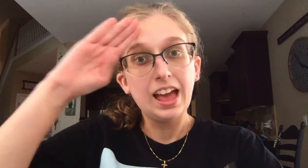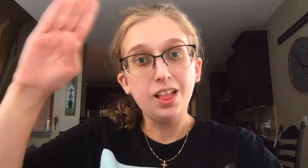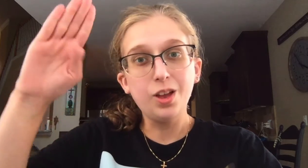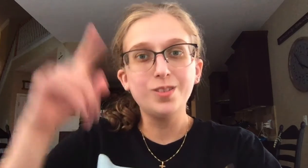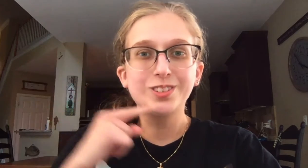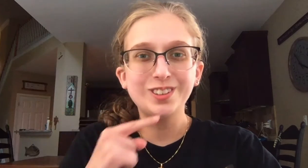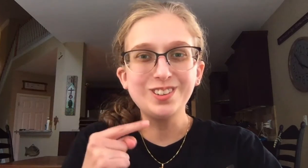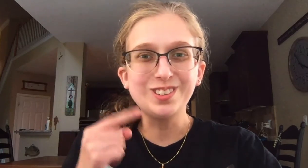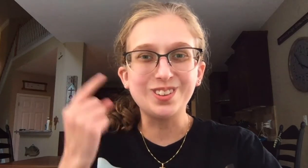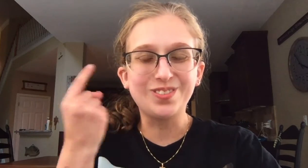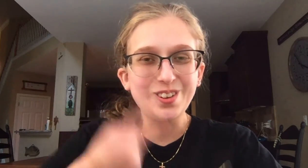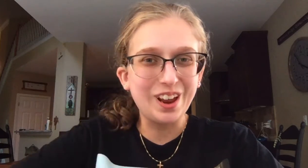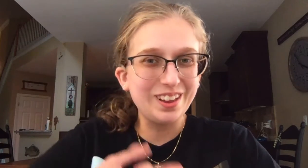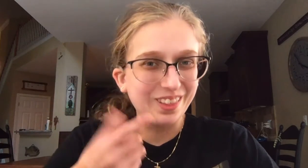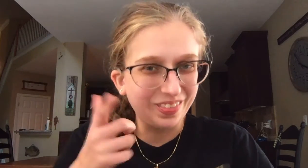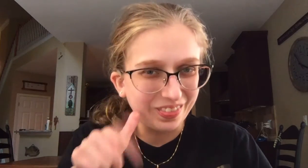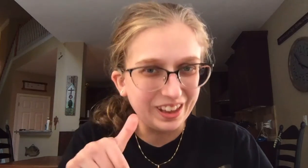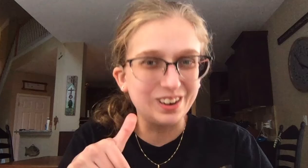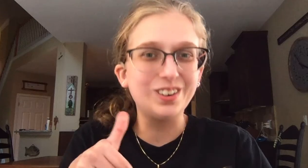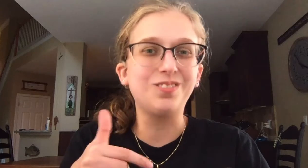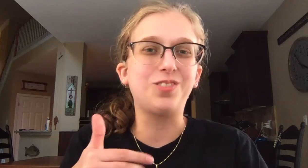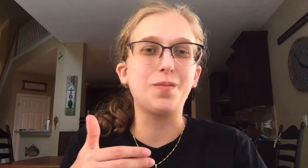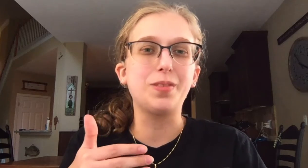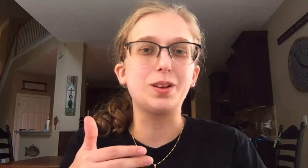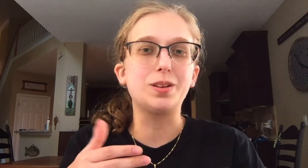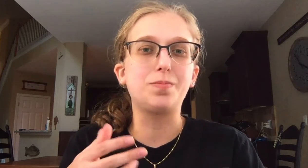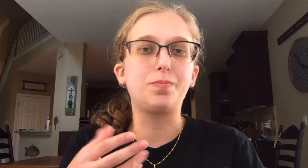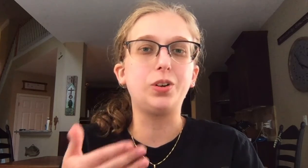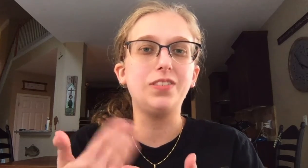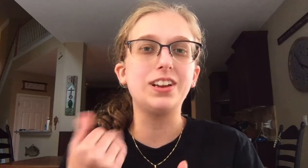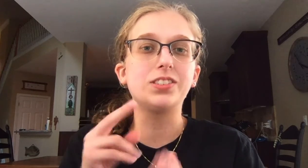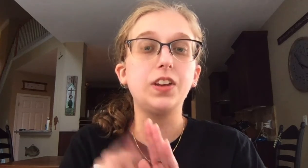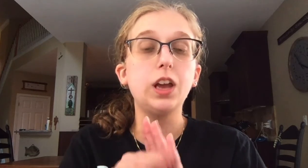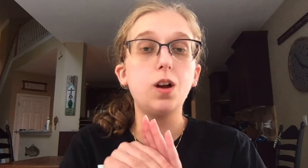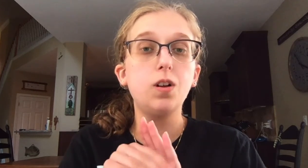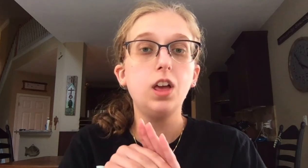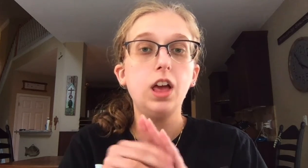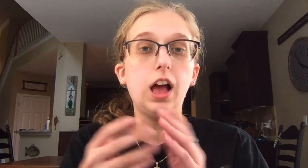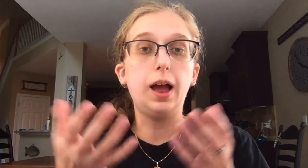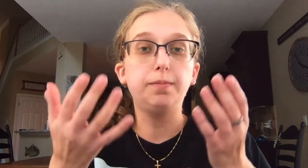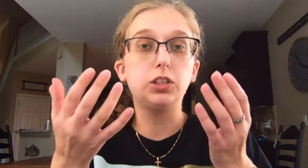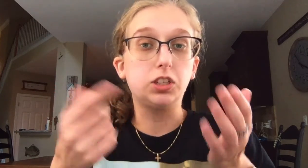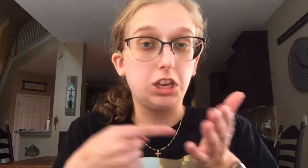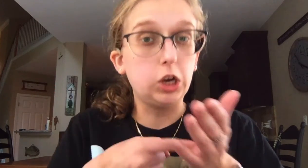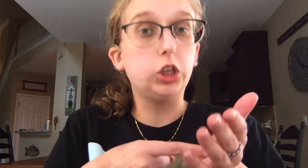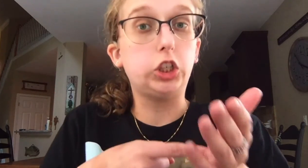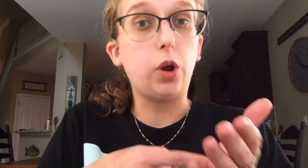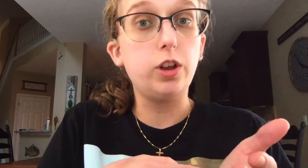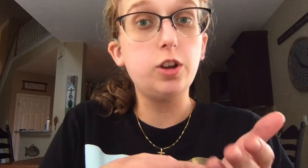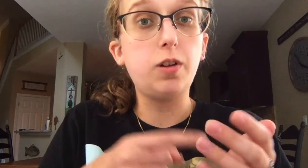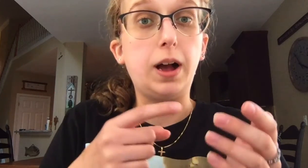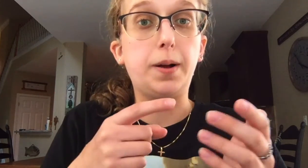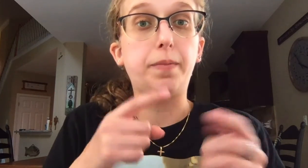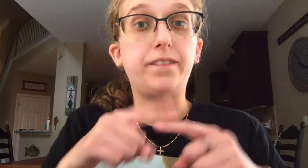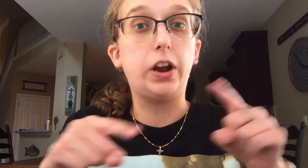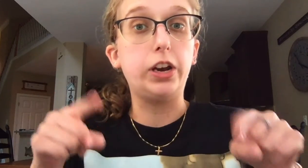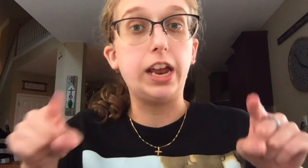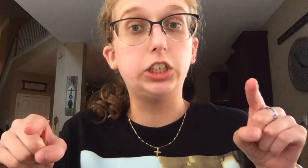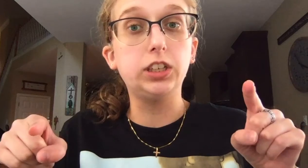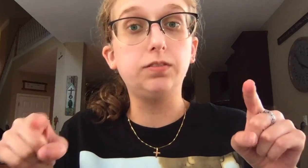Hello, so this is a few days later from the previous video. I'm just here to show you a variation in a